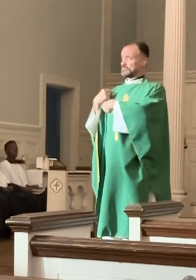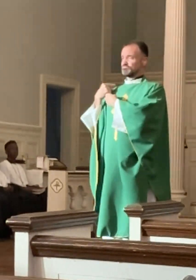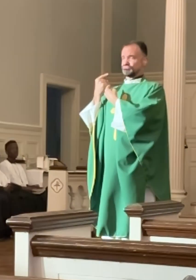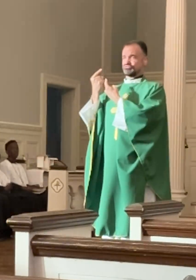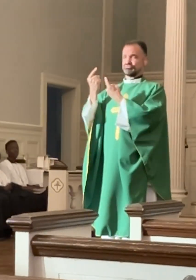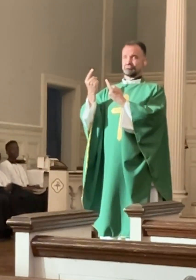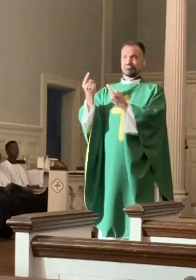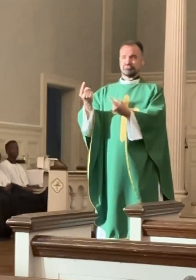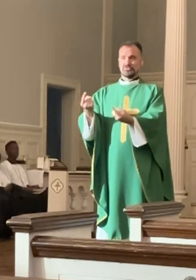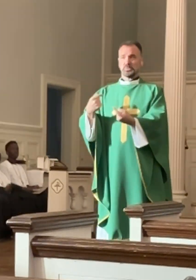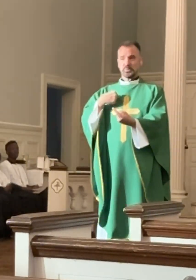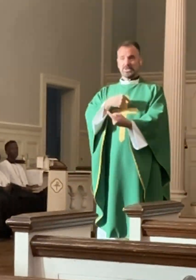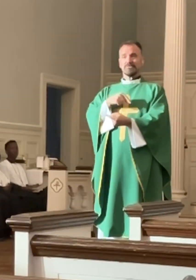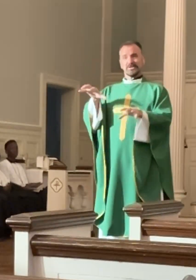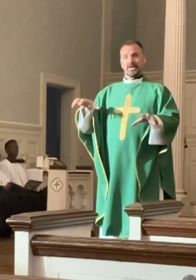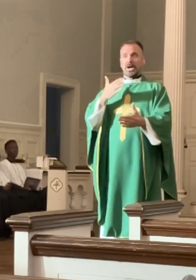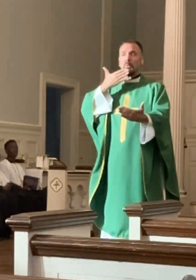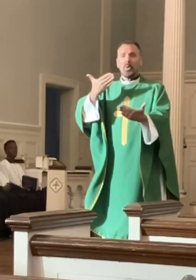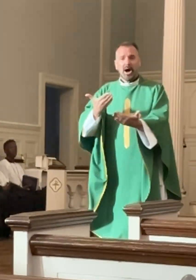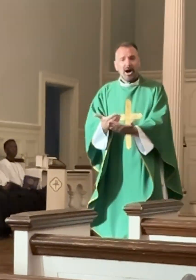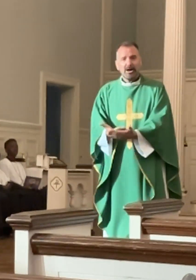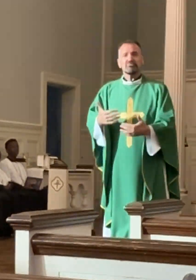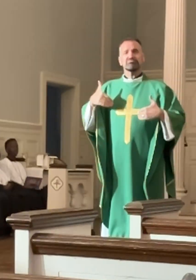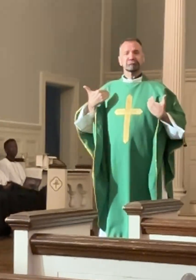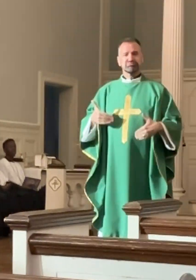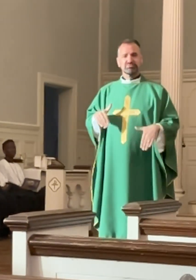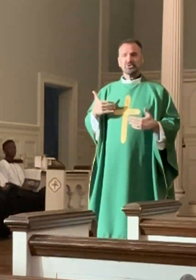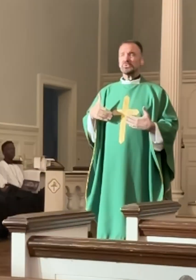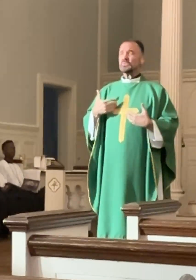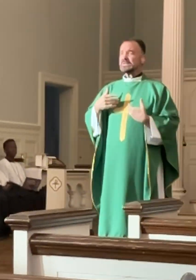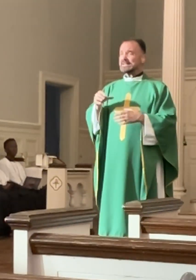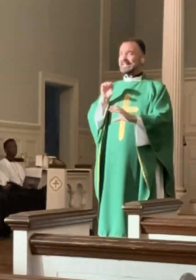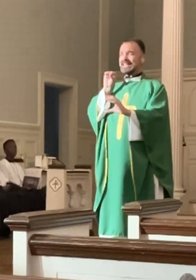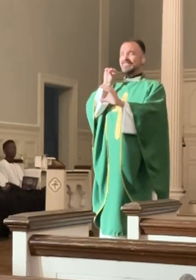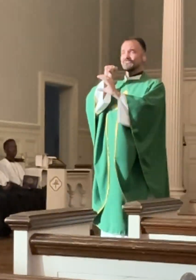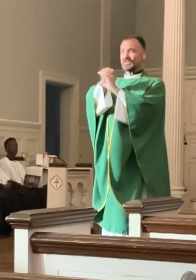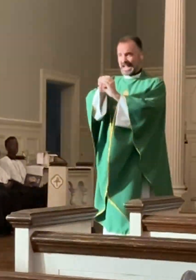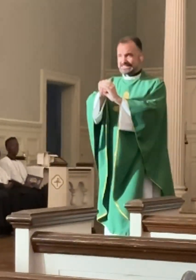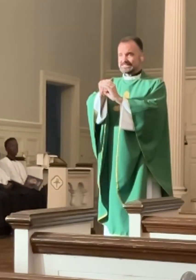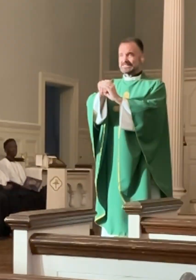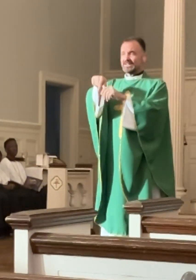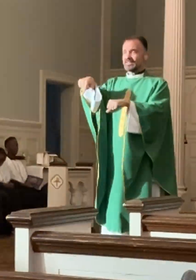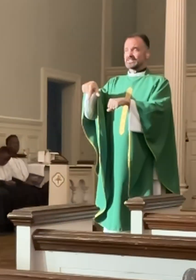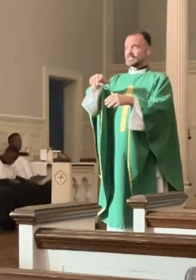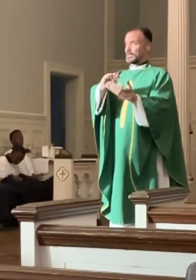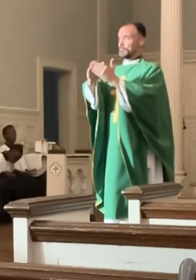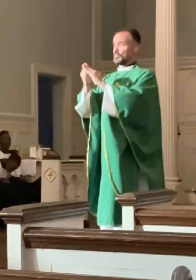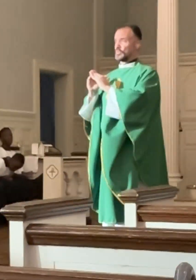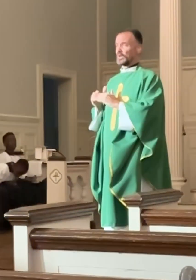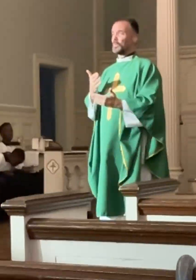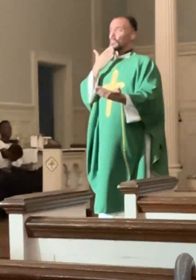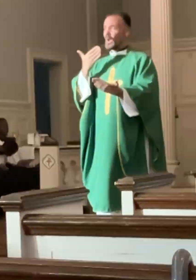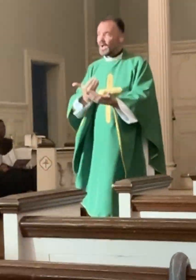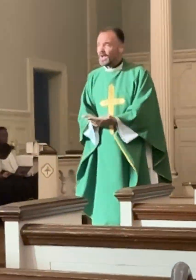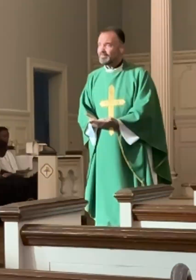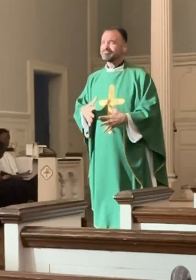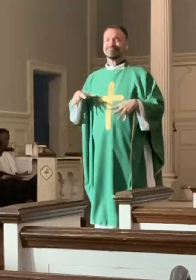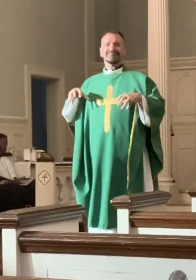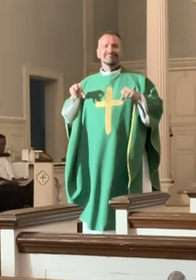And I've been here now for a little over three years. And things have been going along really well. We've been investing in the